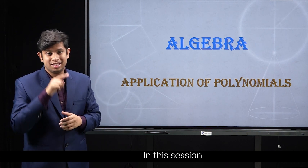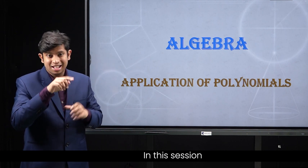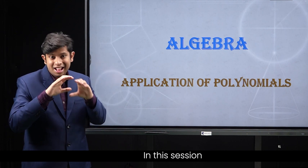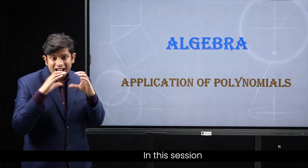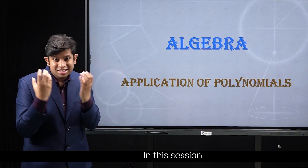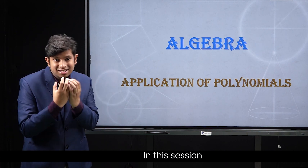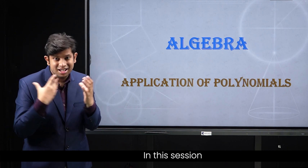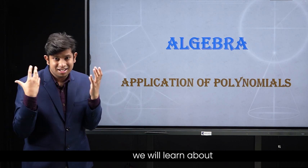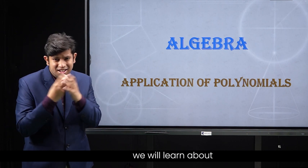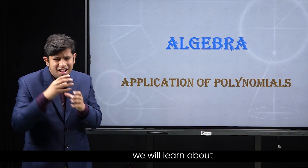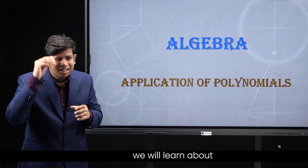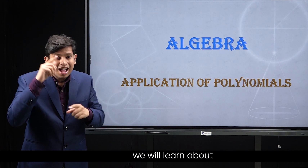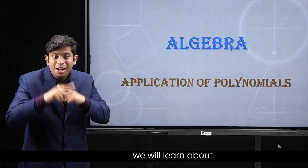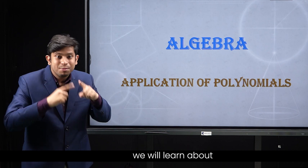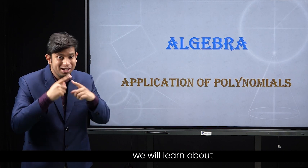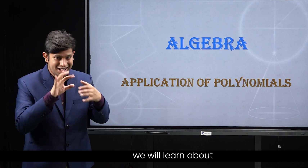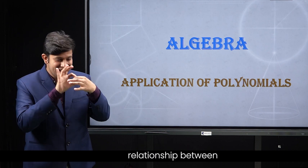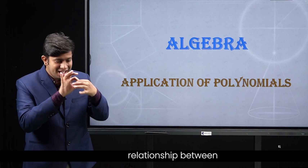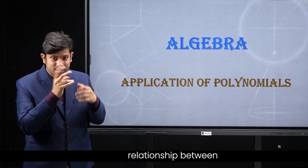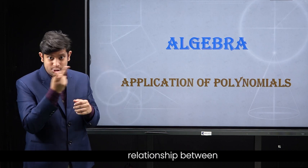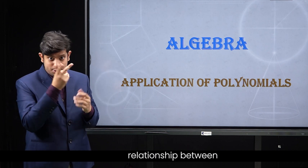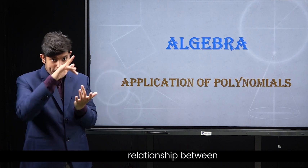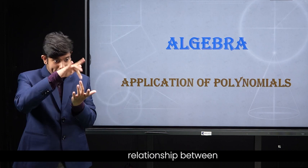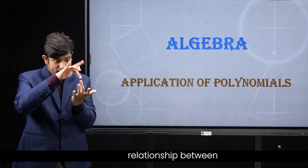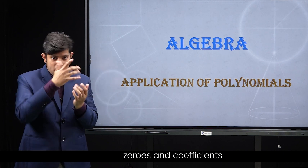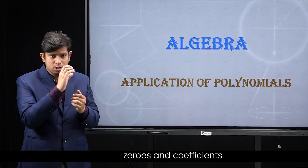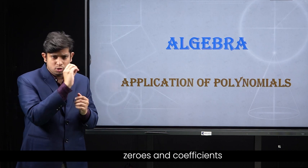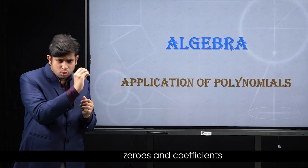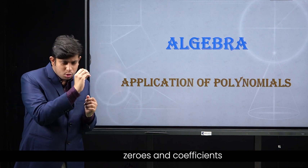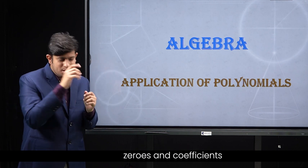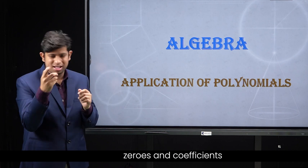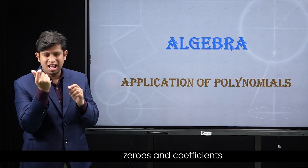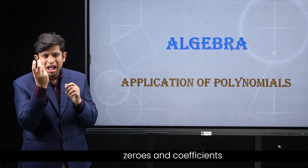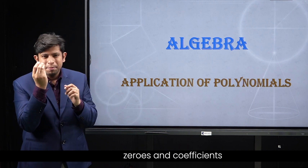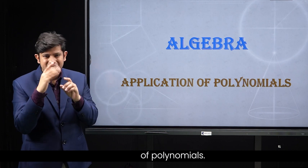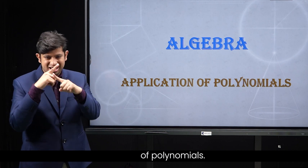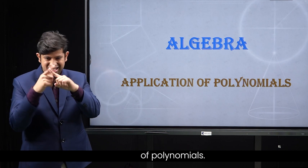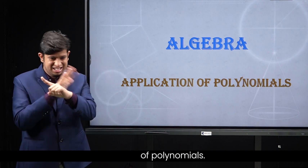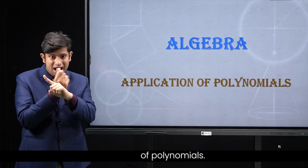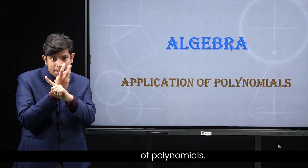In this session, we will learn about relationship between zeros and coefficients of polynomials.